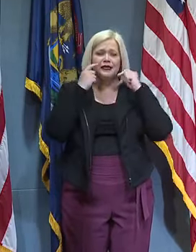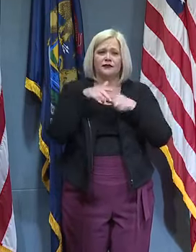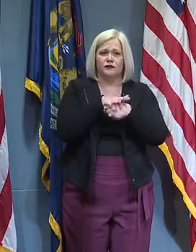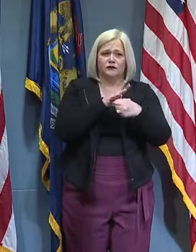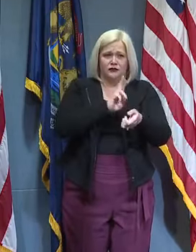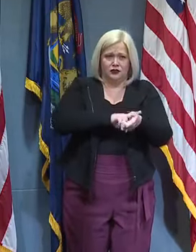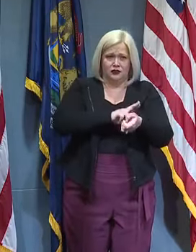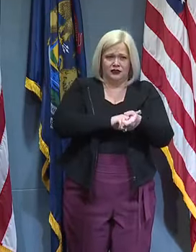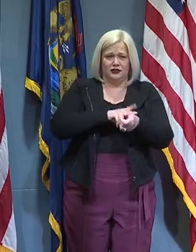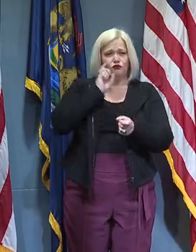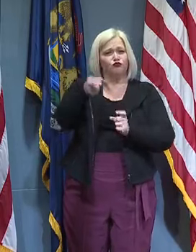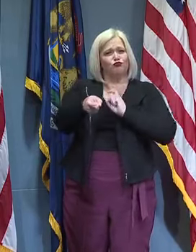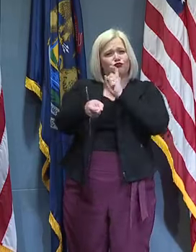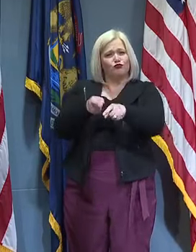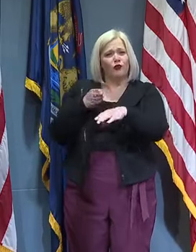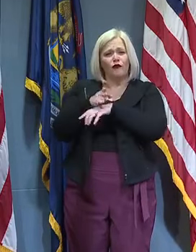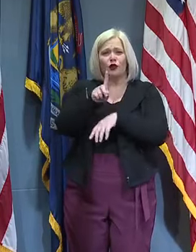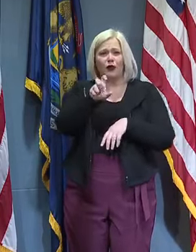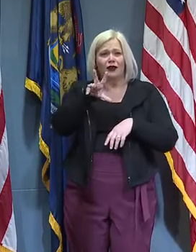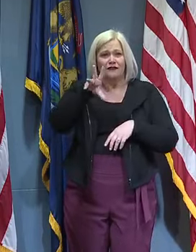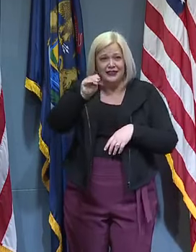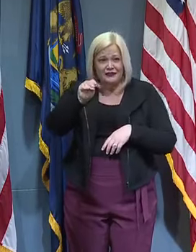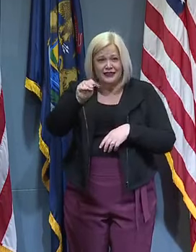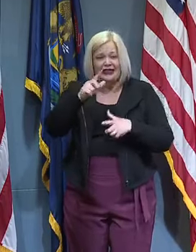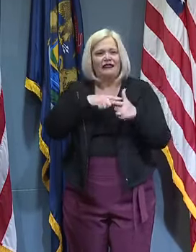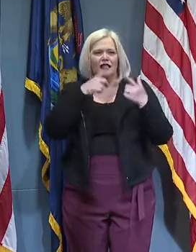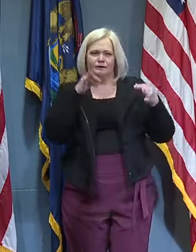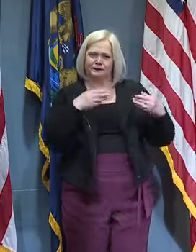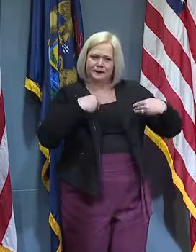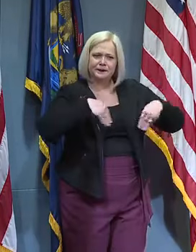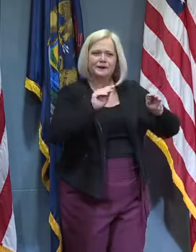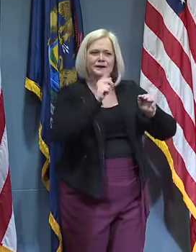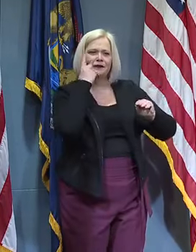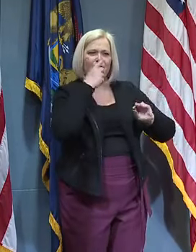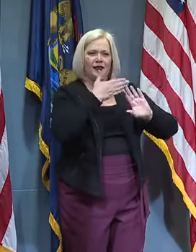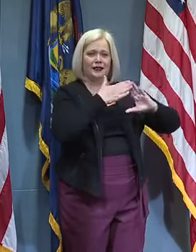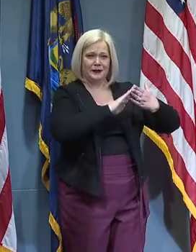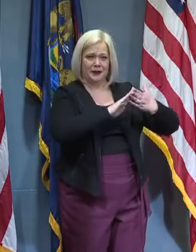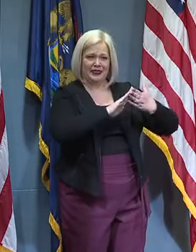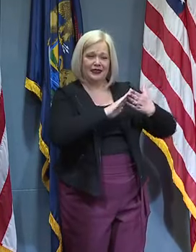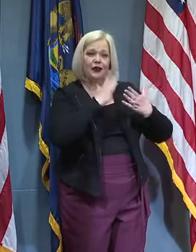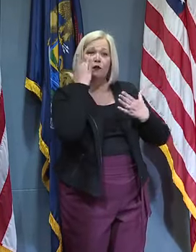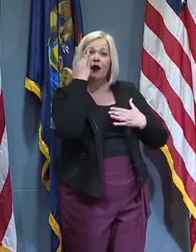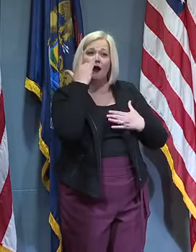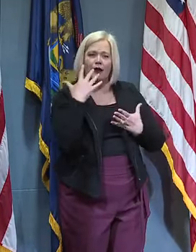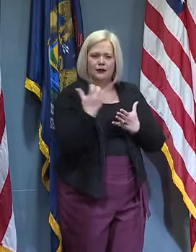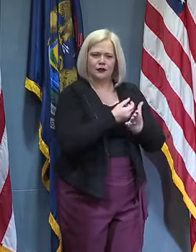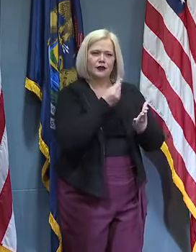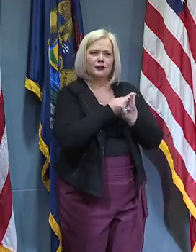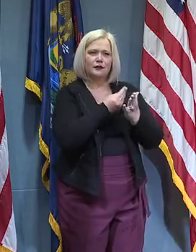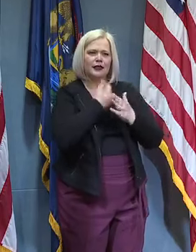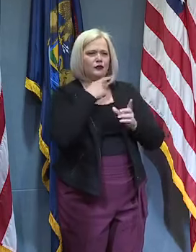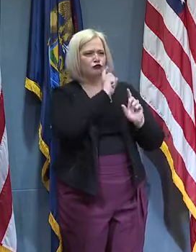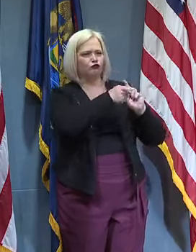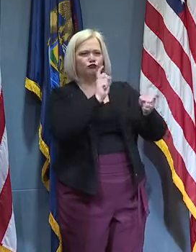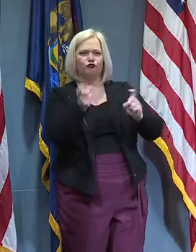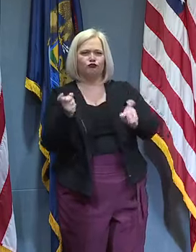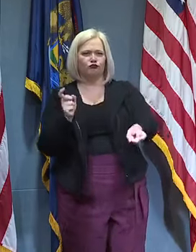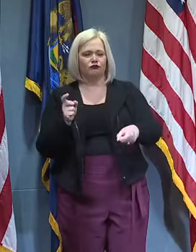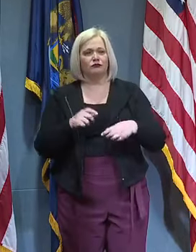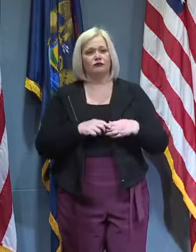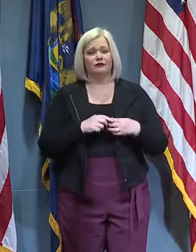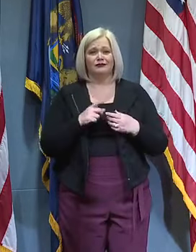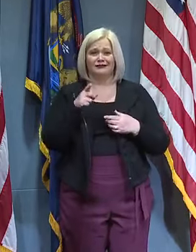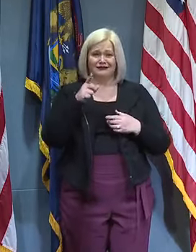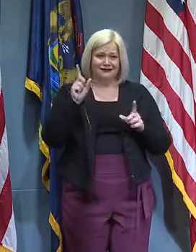over 150 masks and then started selling them to the community to raise money for their charities. They have made